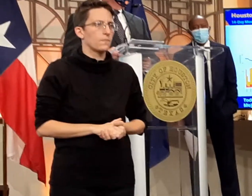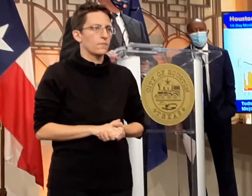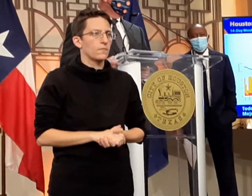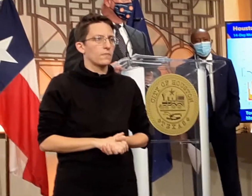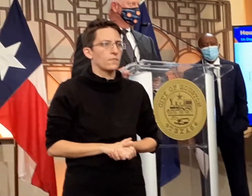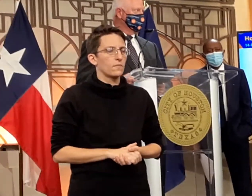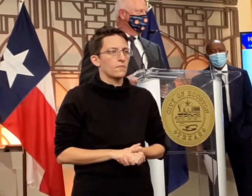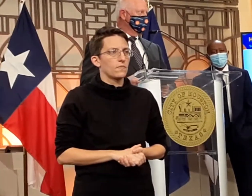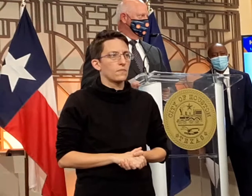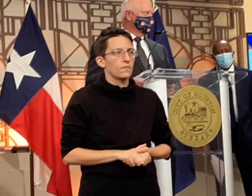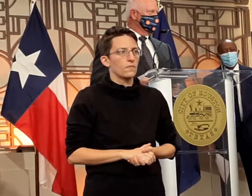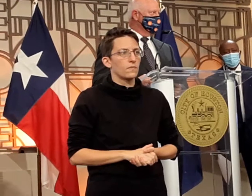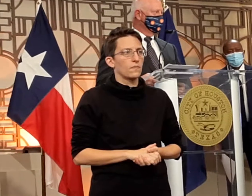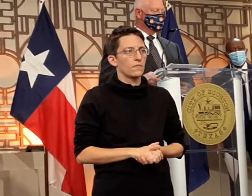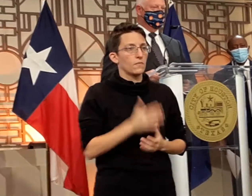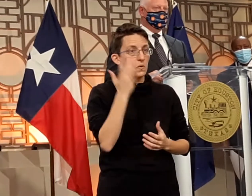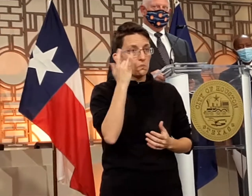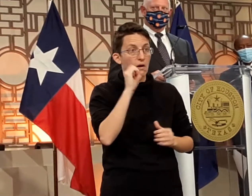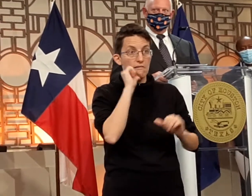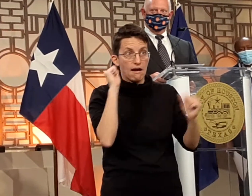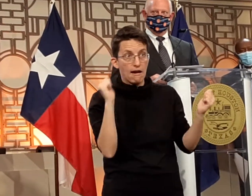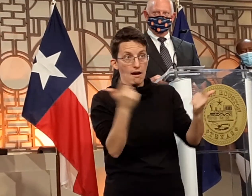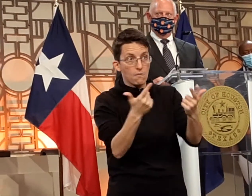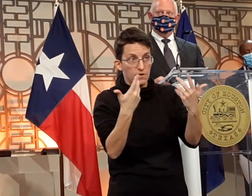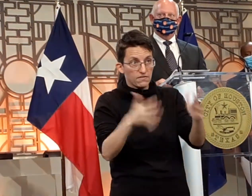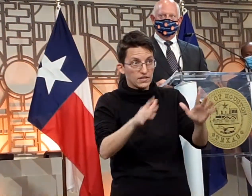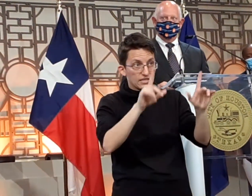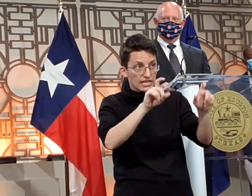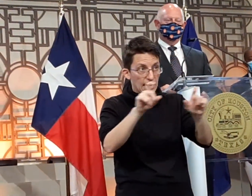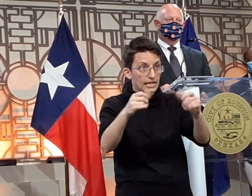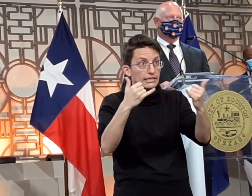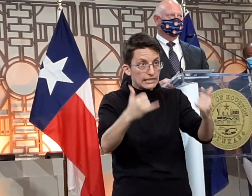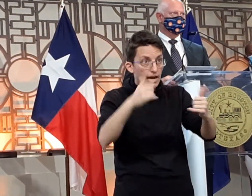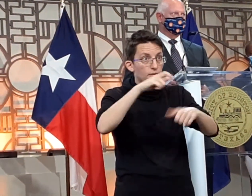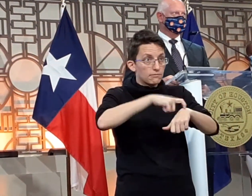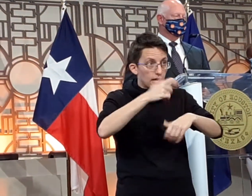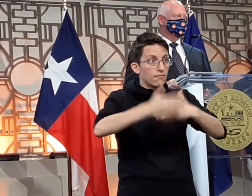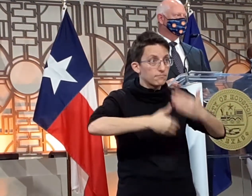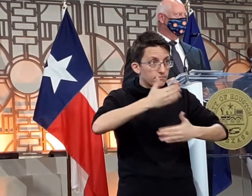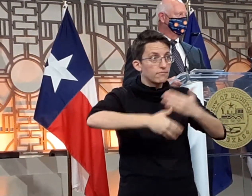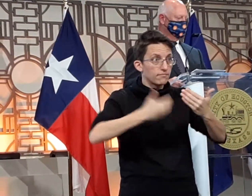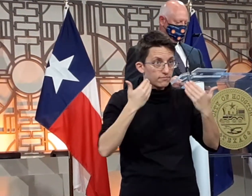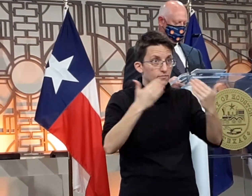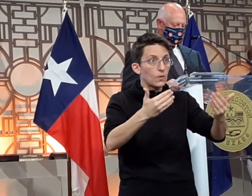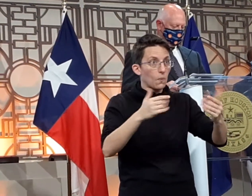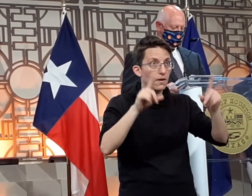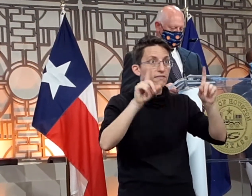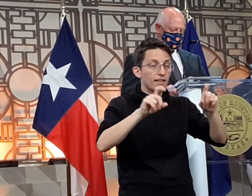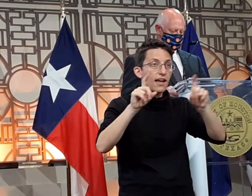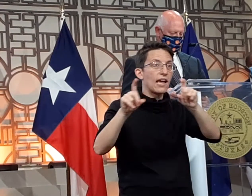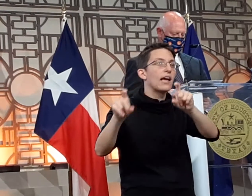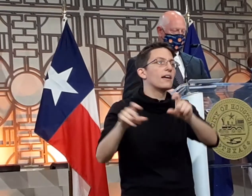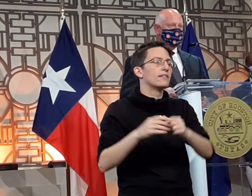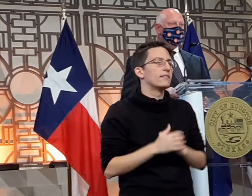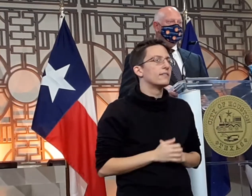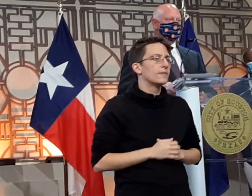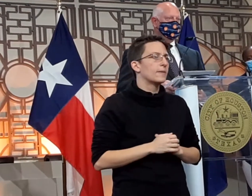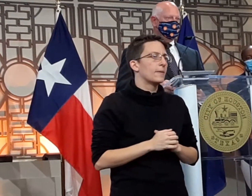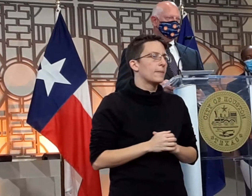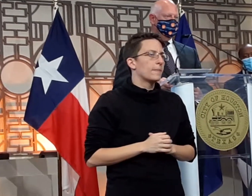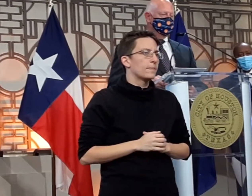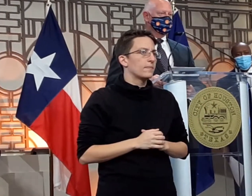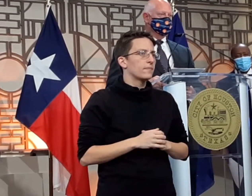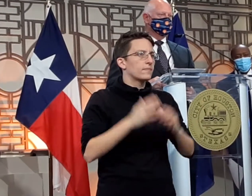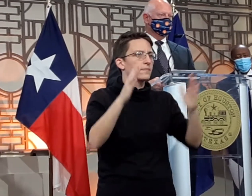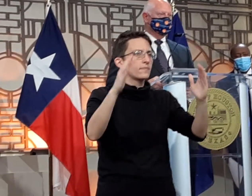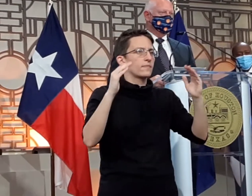Unfortunately, not everybody is taking advantage of it, so let's go ahead and take advantage of it. Now is the time. We're moving in the right direction. Let us not lose momentum. On our